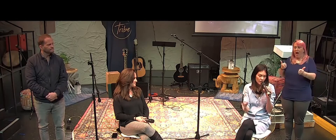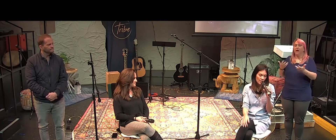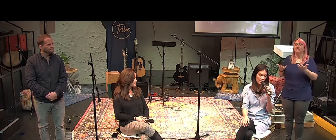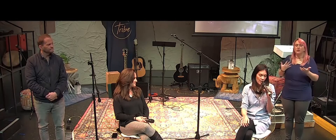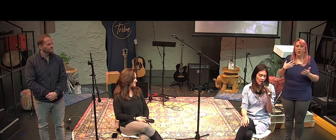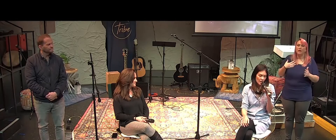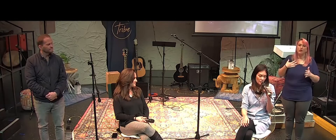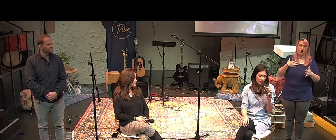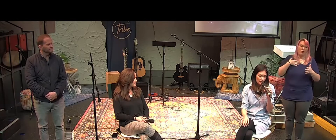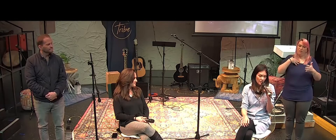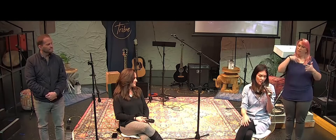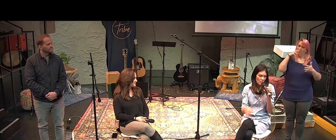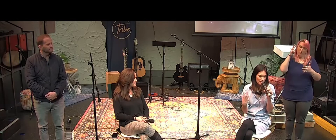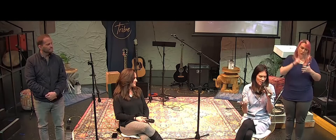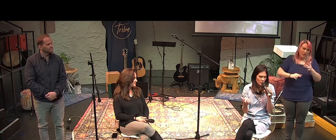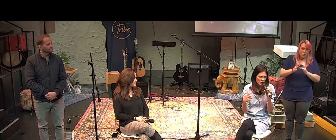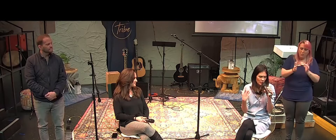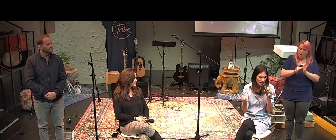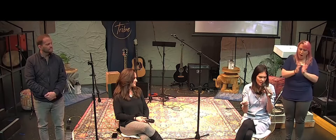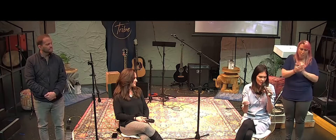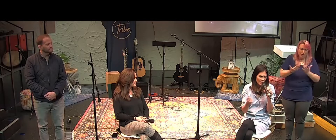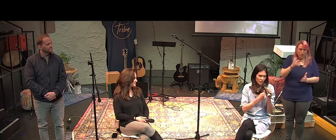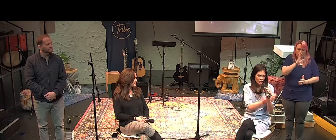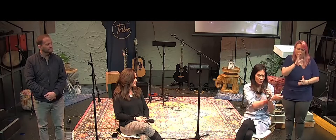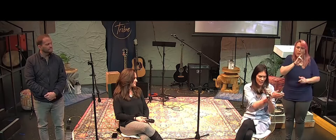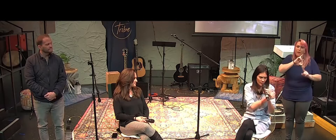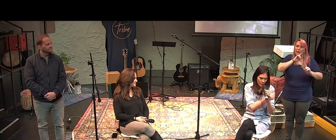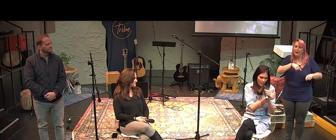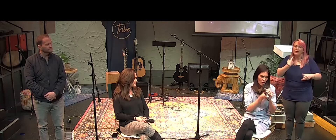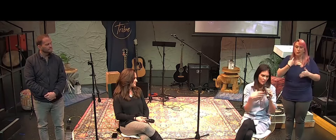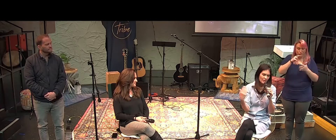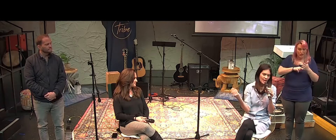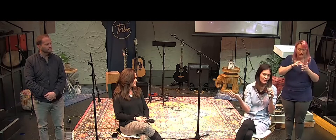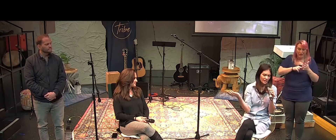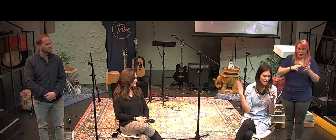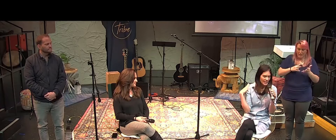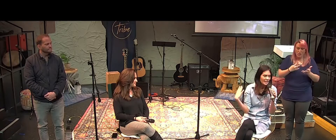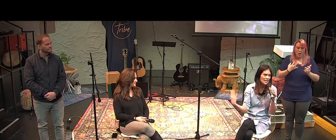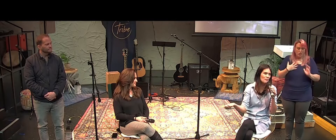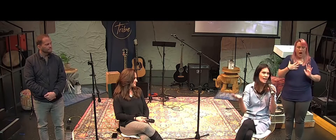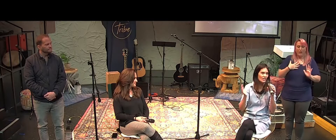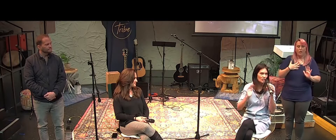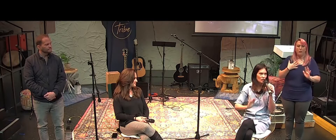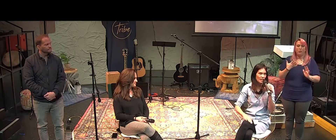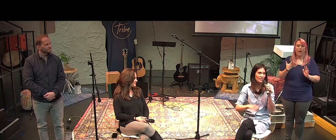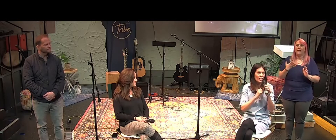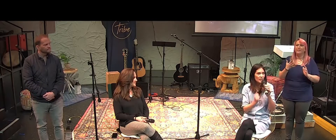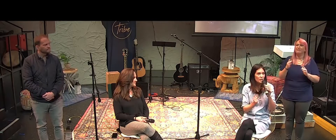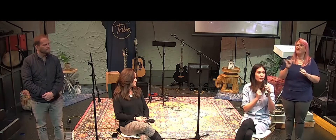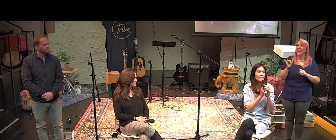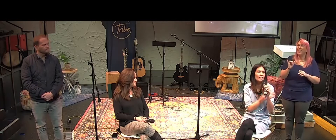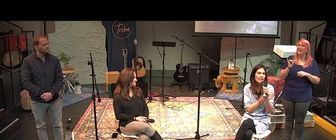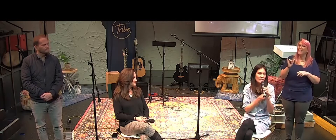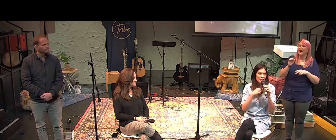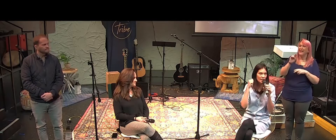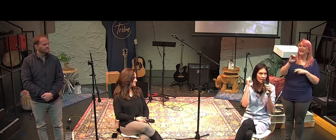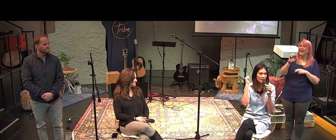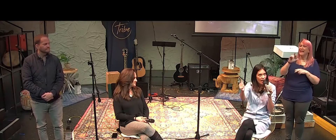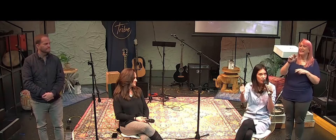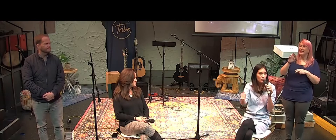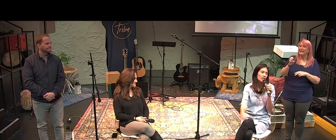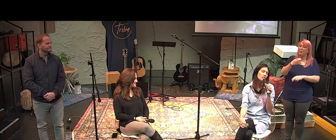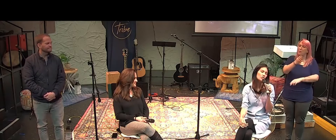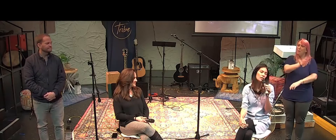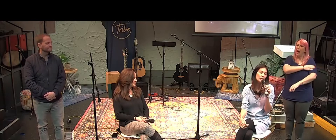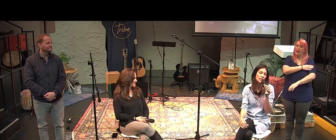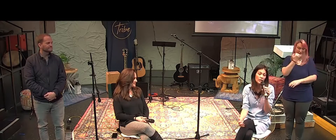answer. I remember desperately reading stuff and trying to like put it on me like a nicotine patch, you know, like if I read and believe this, like